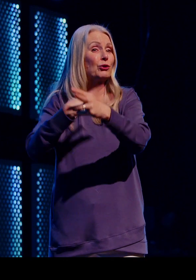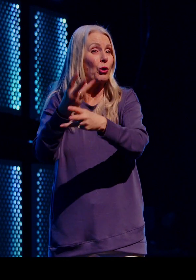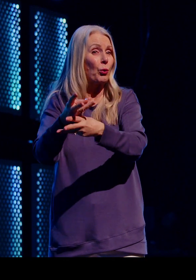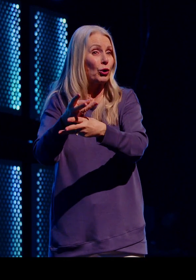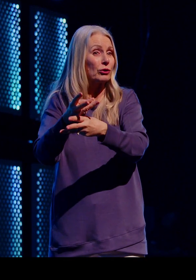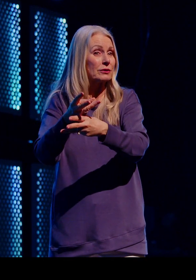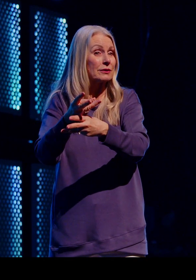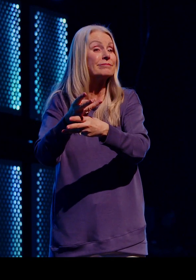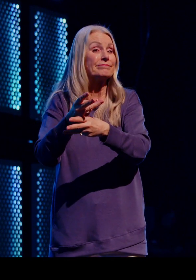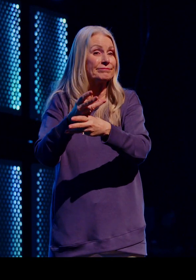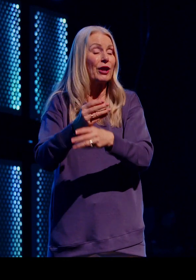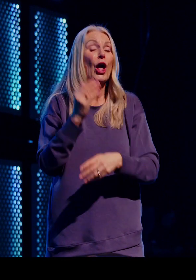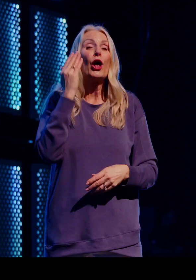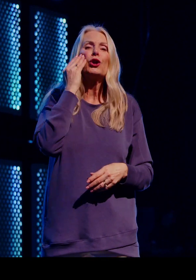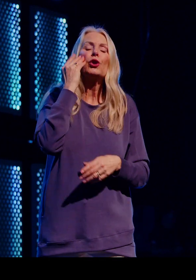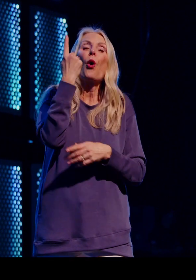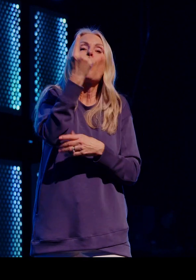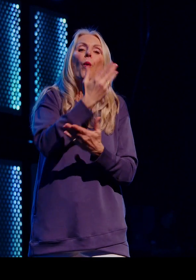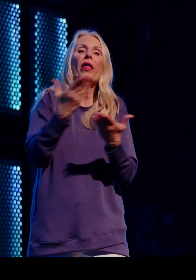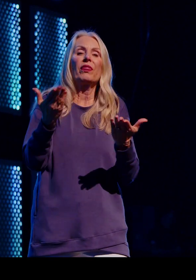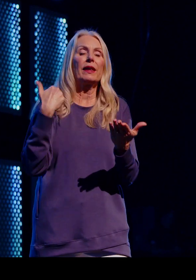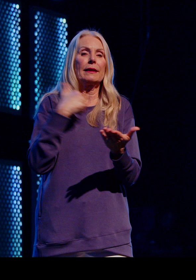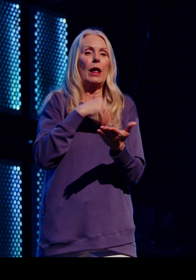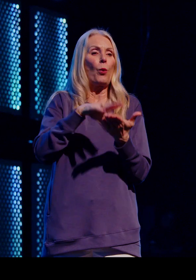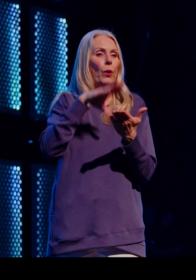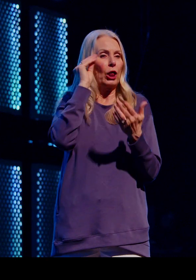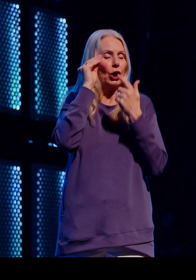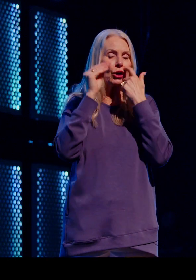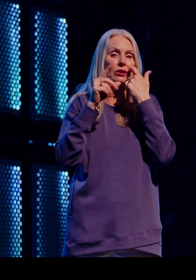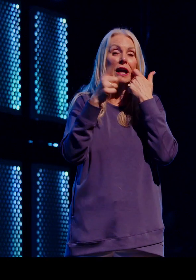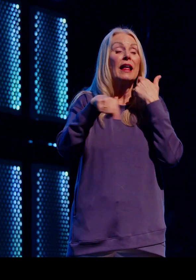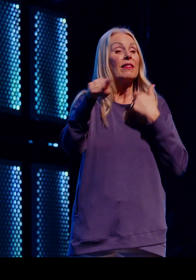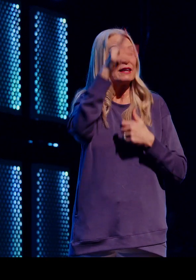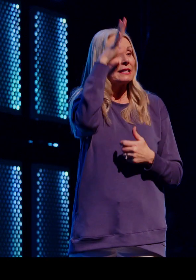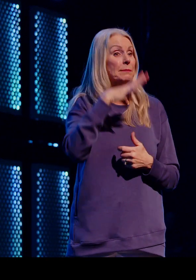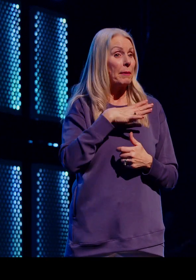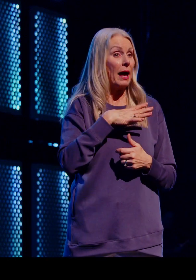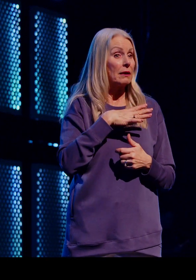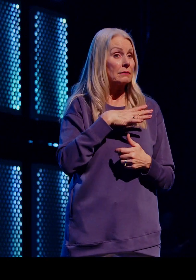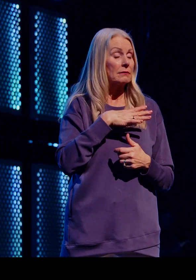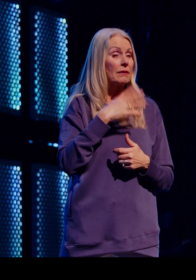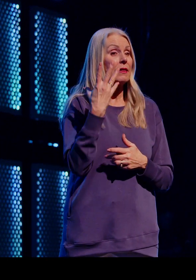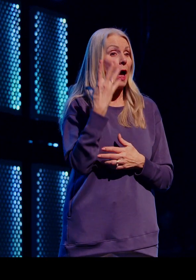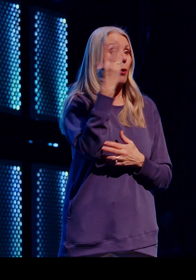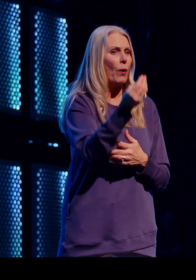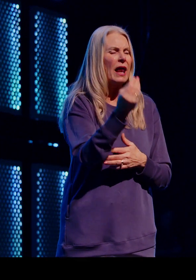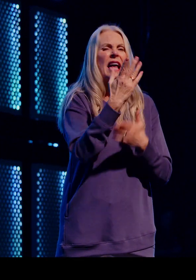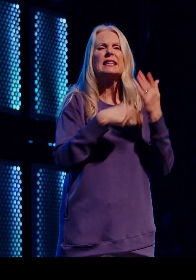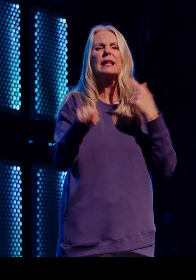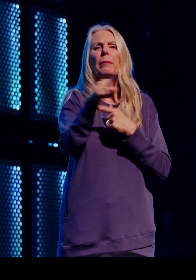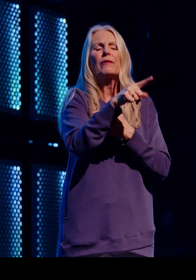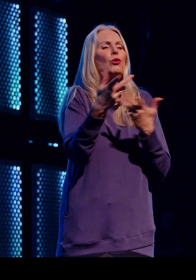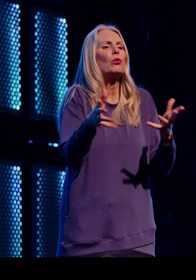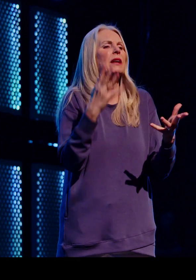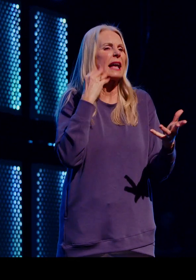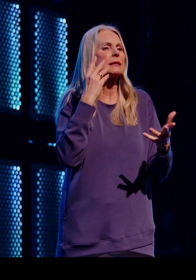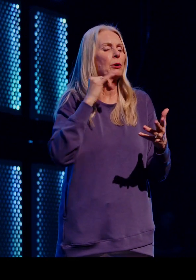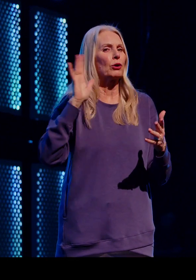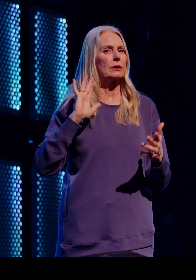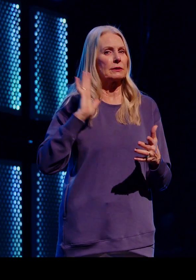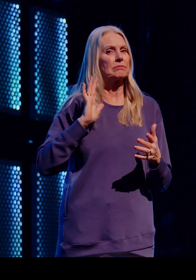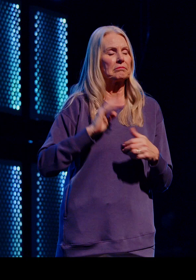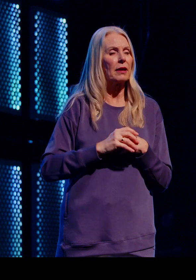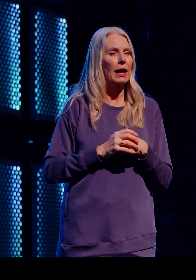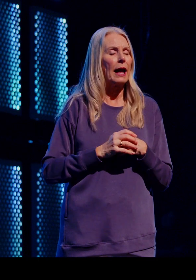And you know, one of the things that we've learned is these guys that went on this trip, and some of you guys have gone in the past, and